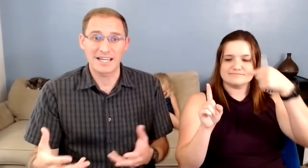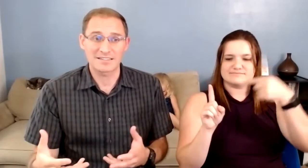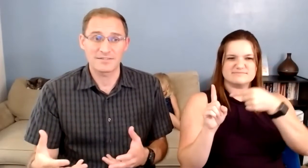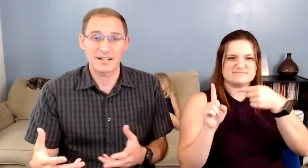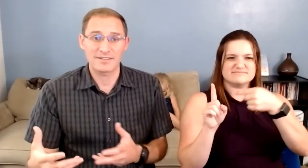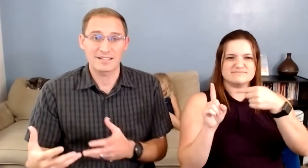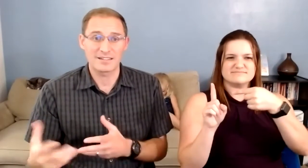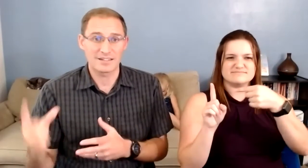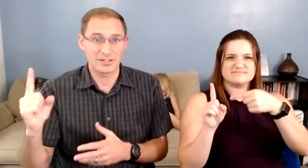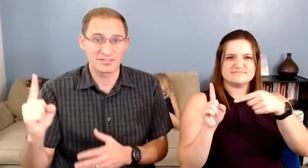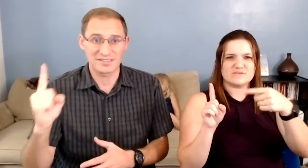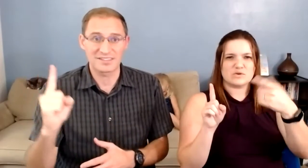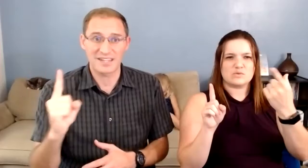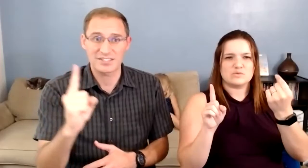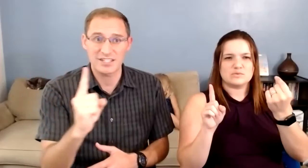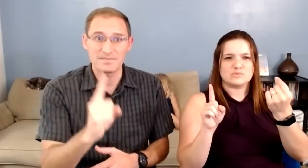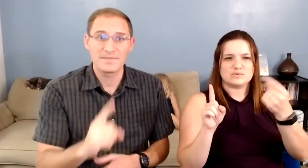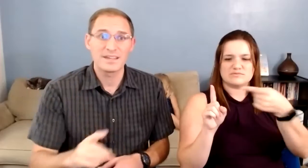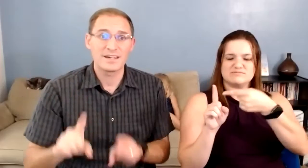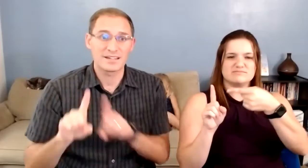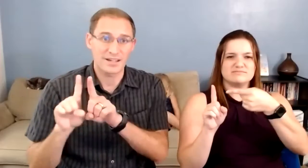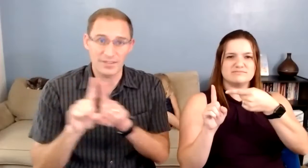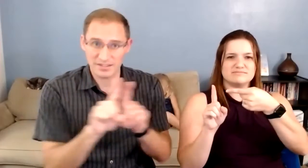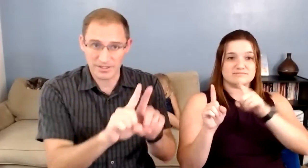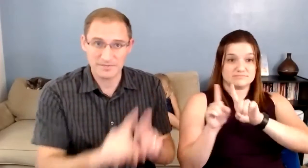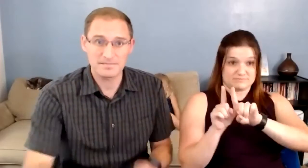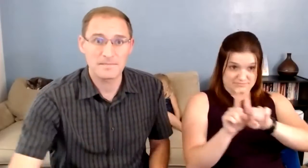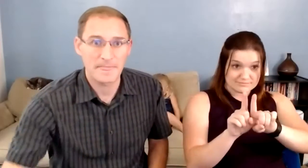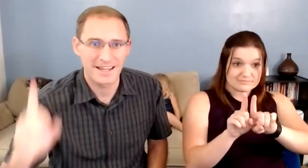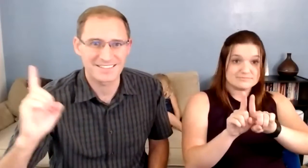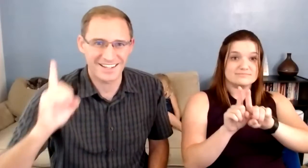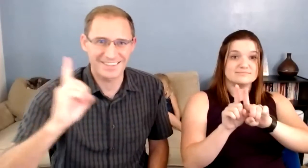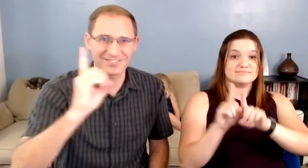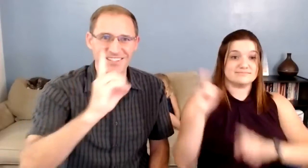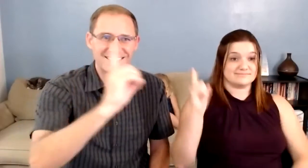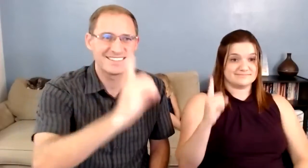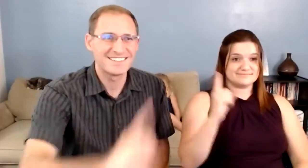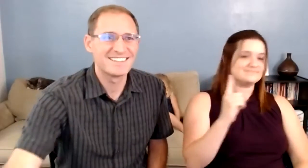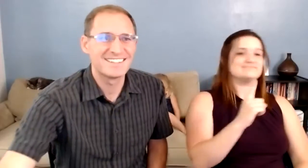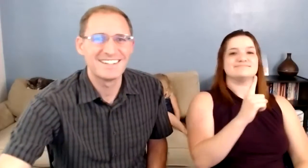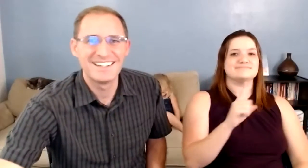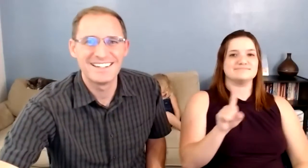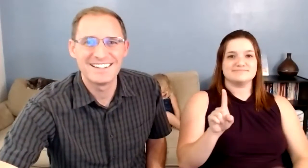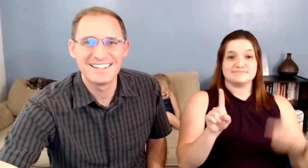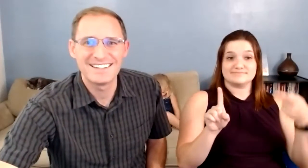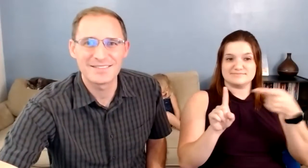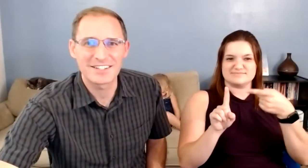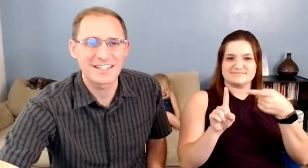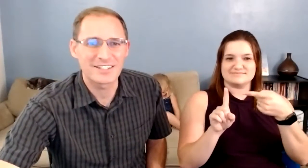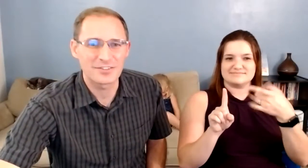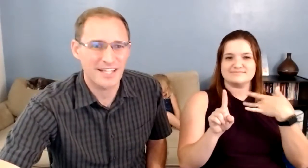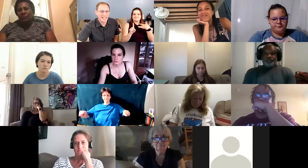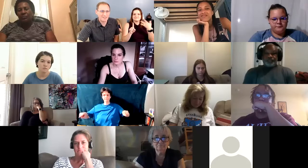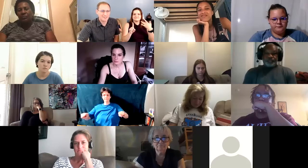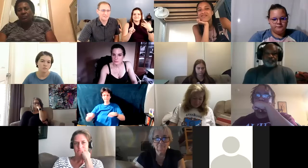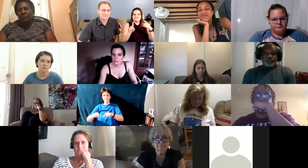a classifier that uses this hand shape? I saw this one. I saw this one. Let me go ahead